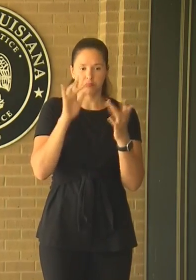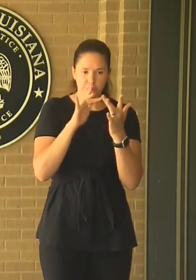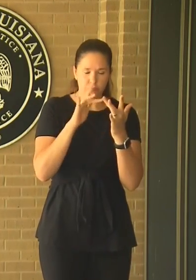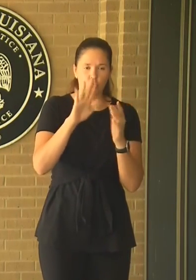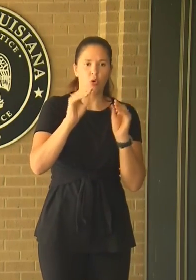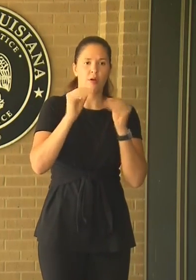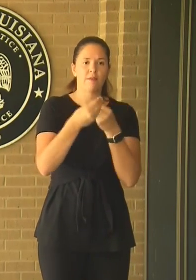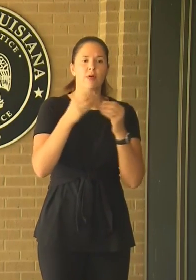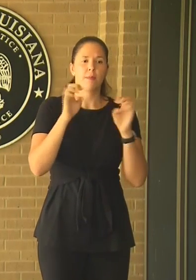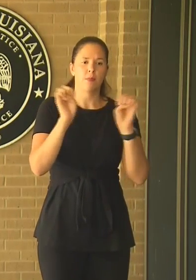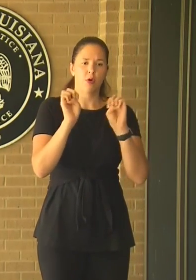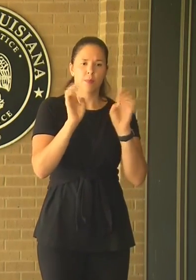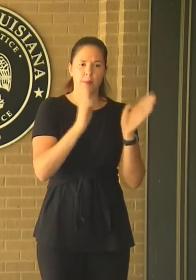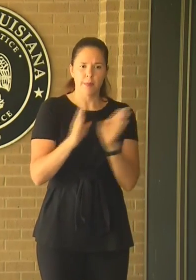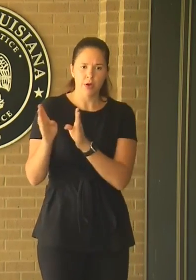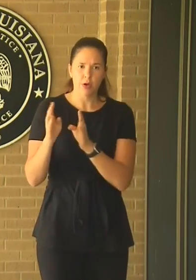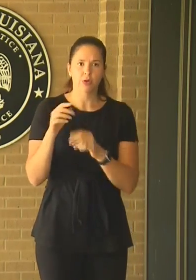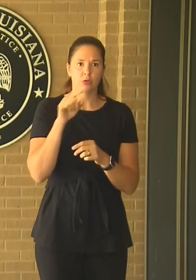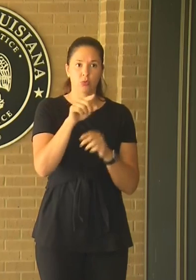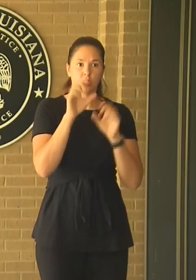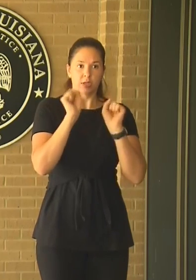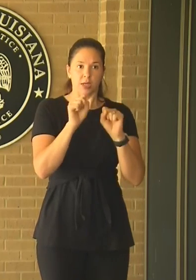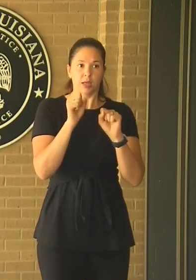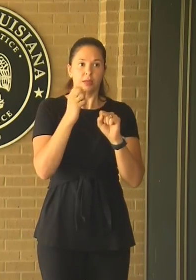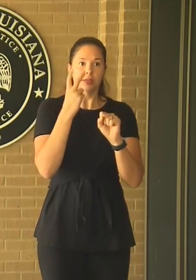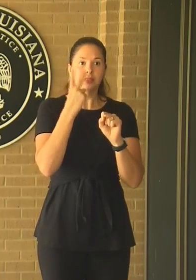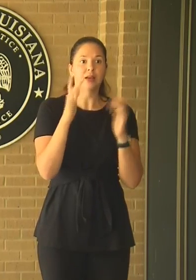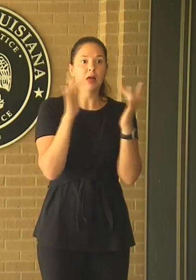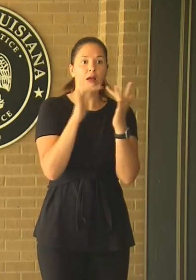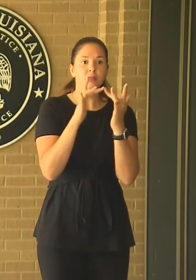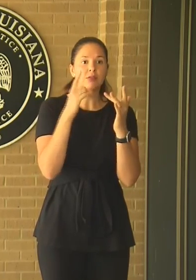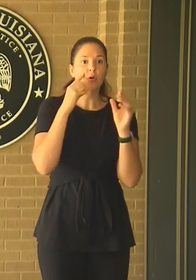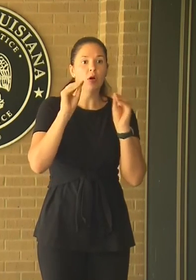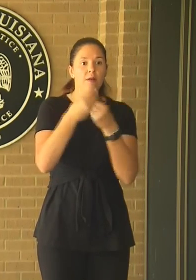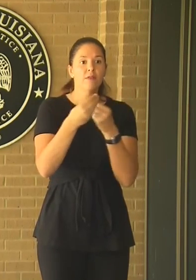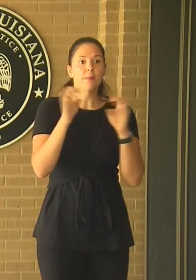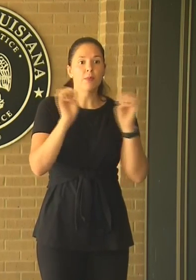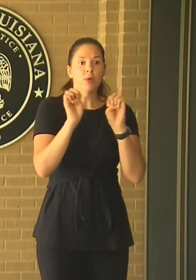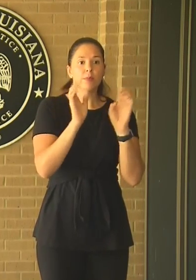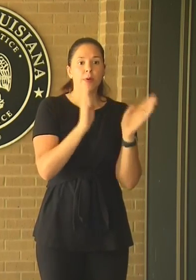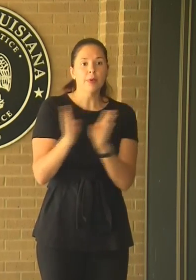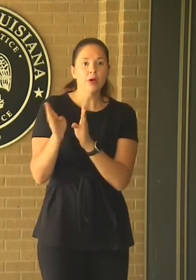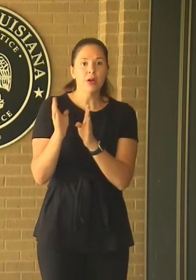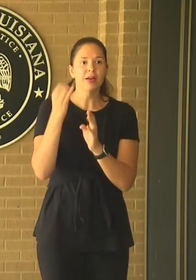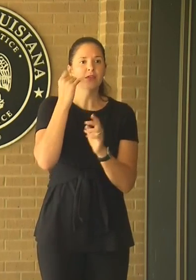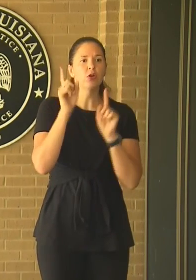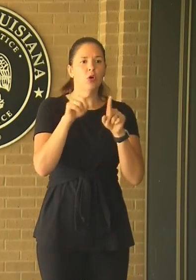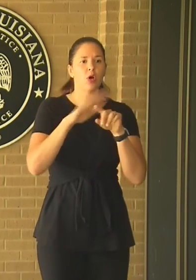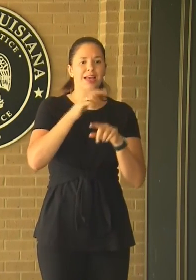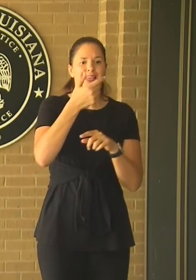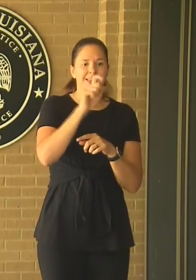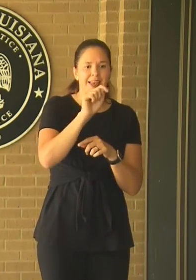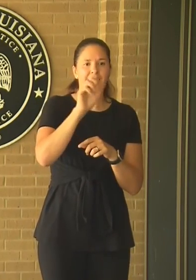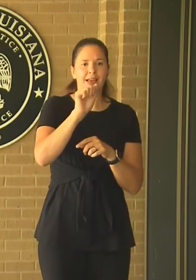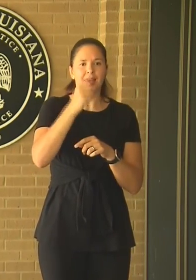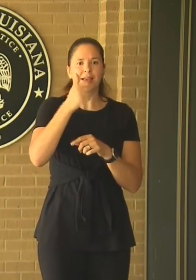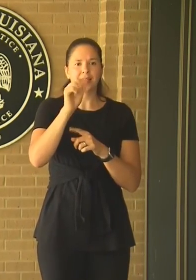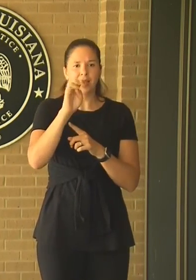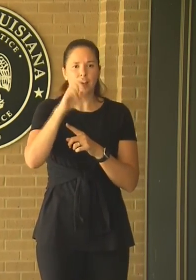Office of Emergency Preparedness, and you can see the contacts for the Offices of Emergency Preparedness if you go to